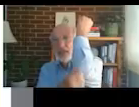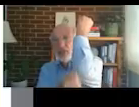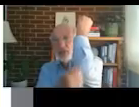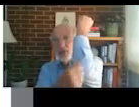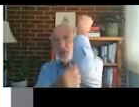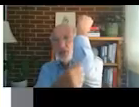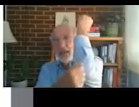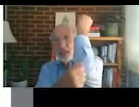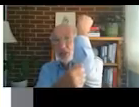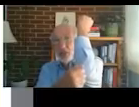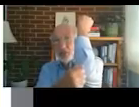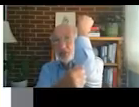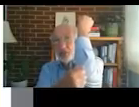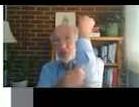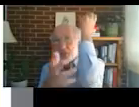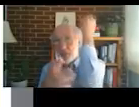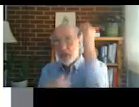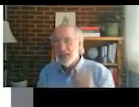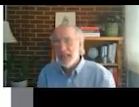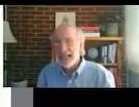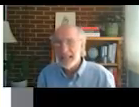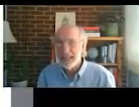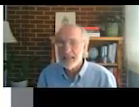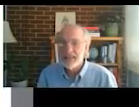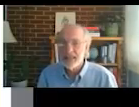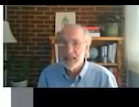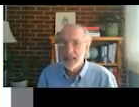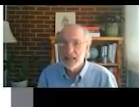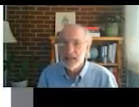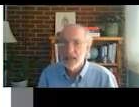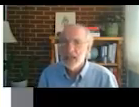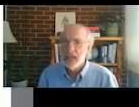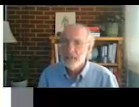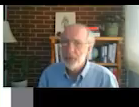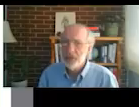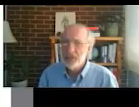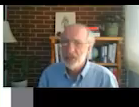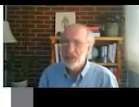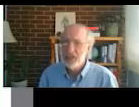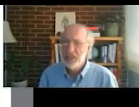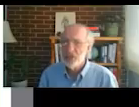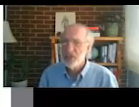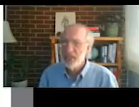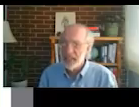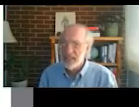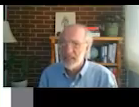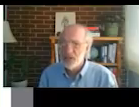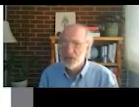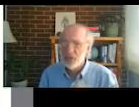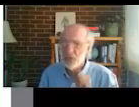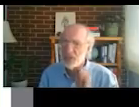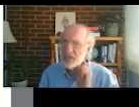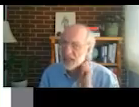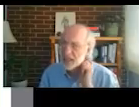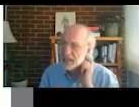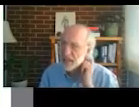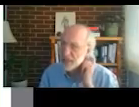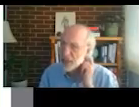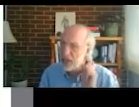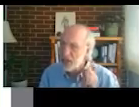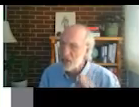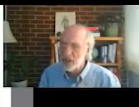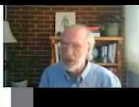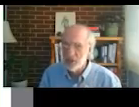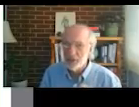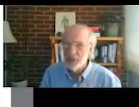do cracker. That is an important skill to teach. You can't teach only one sign at a time.